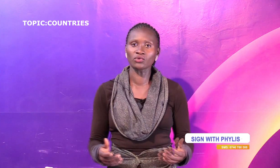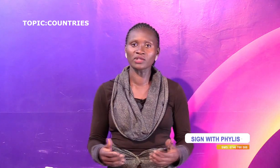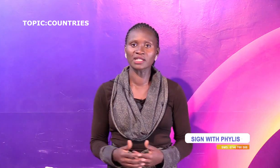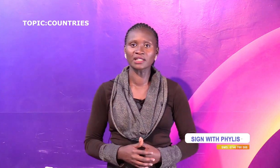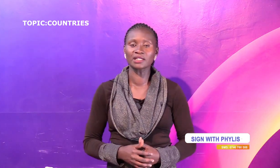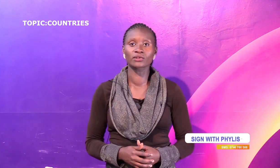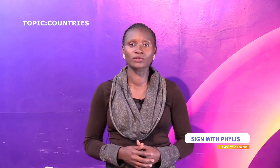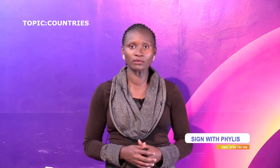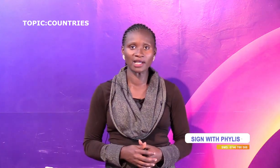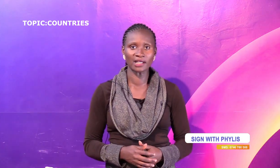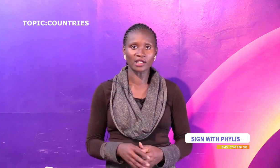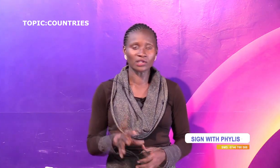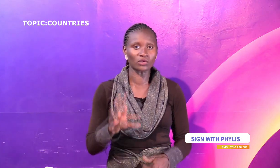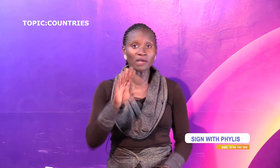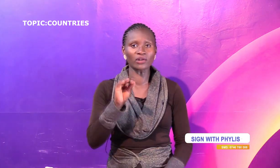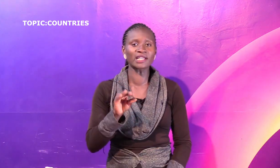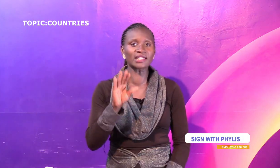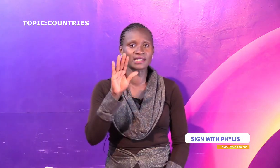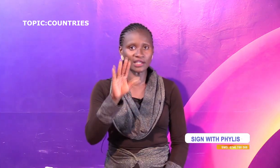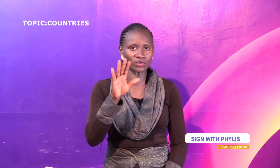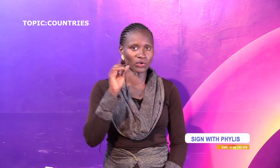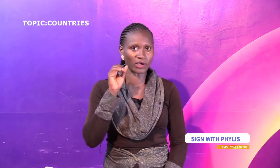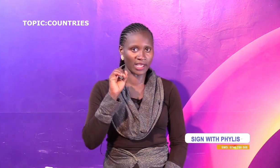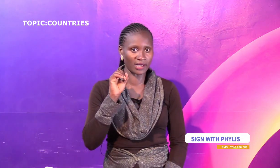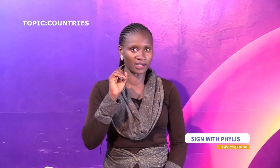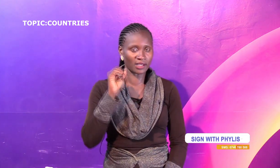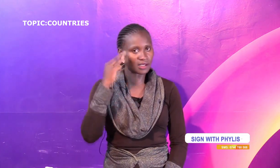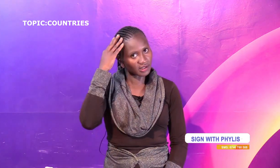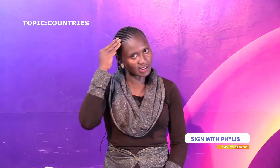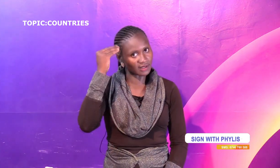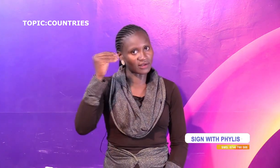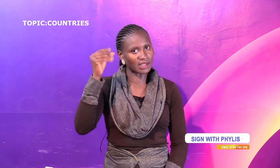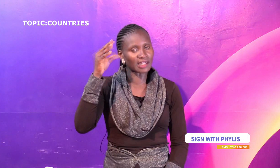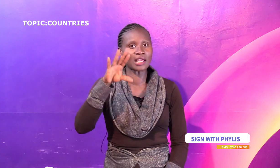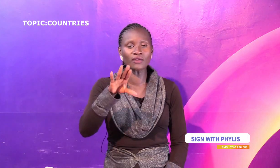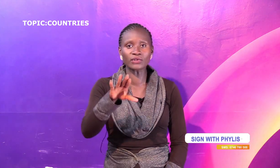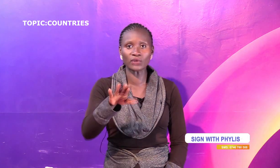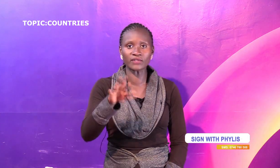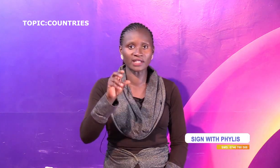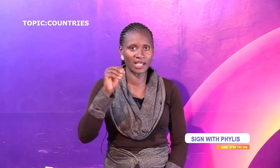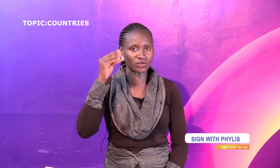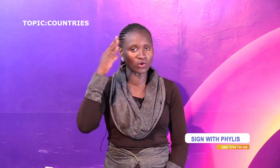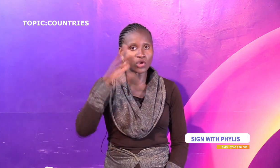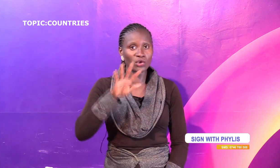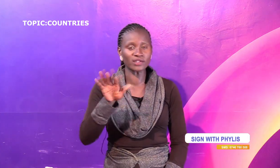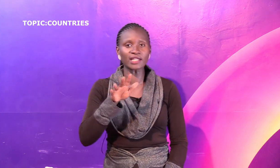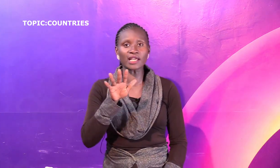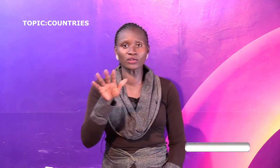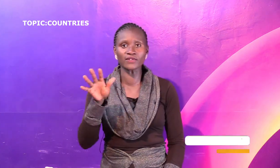sign Somalia? Somalia will just touch on your hair. They have soft hair, so using their soft hair,